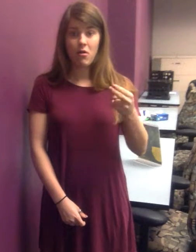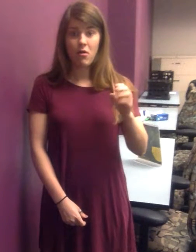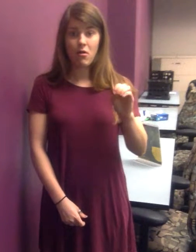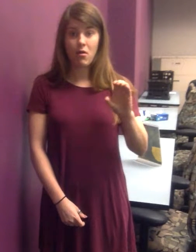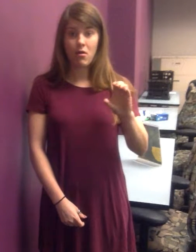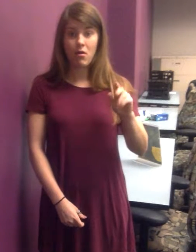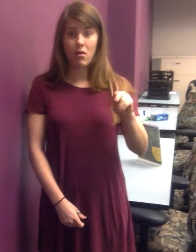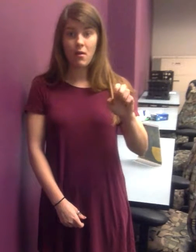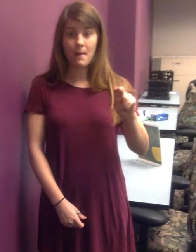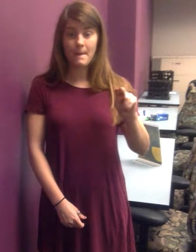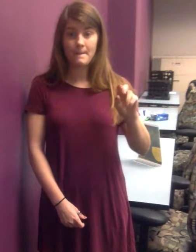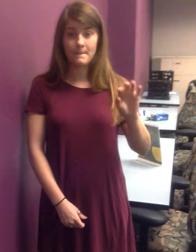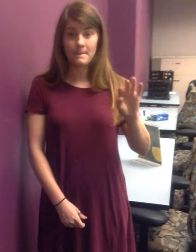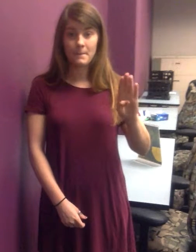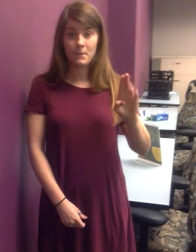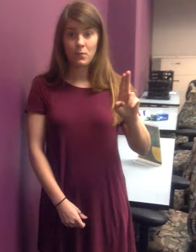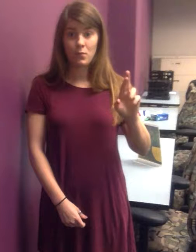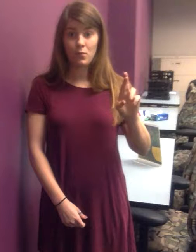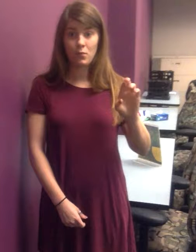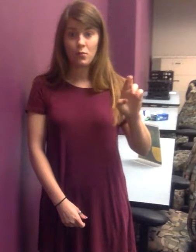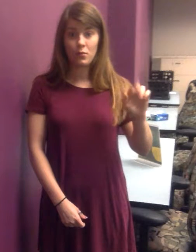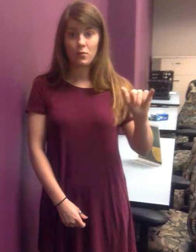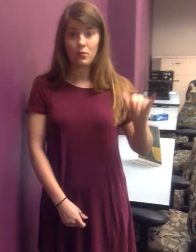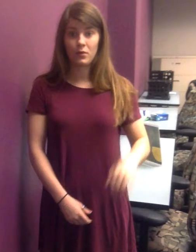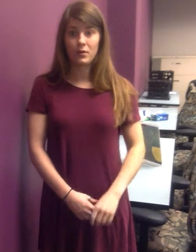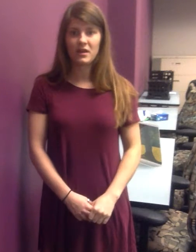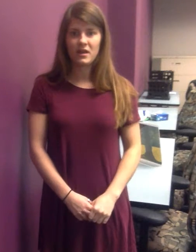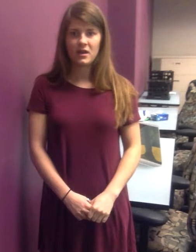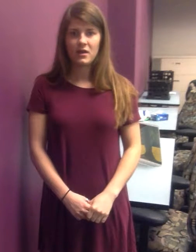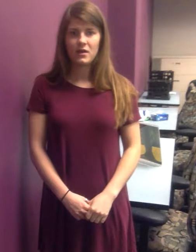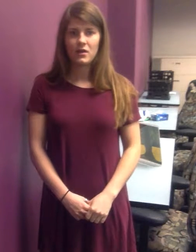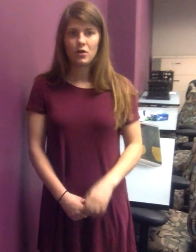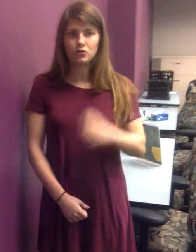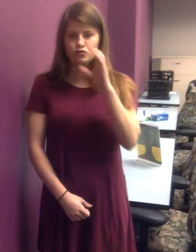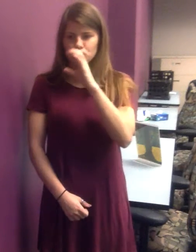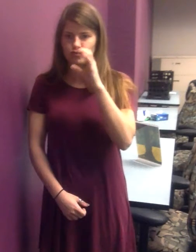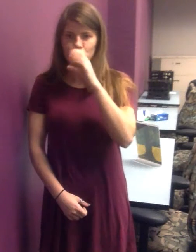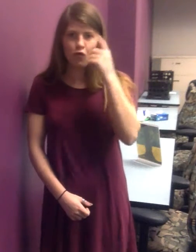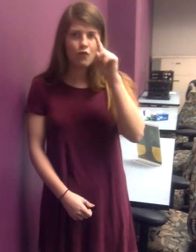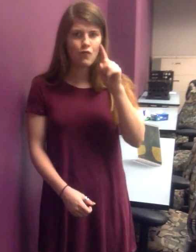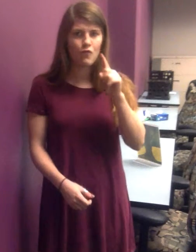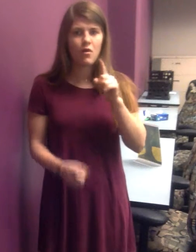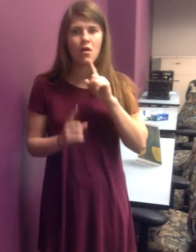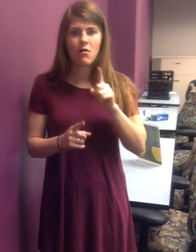to science. How did it happen? And who's behind it? Tonight, Climate of Doubt.